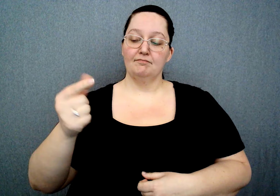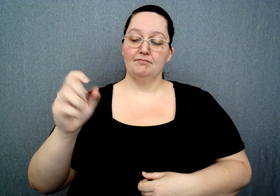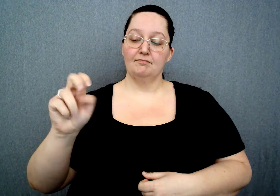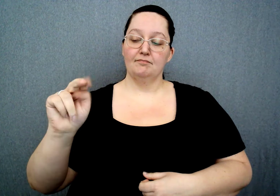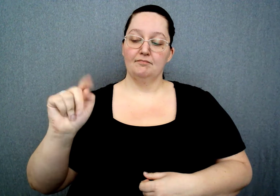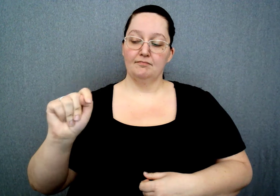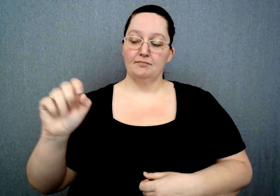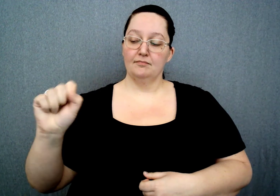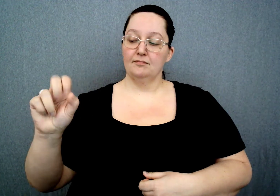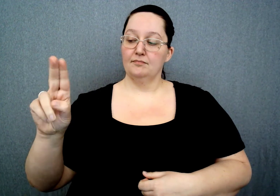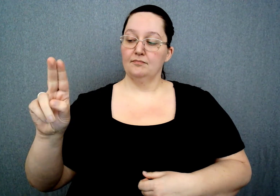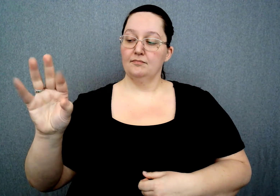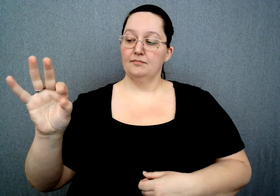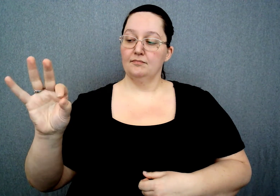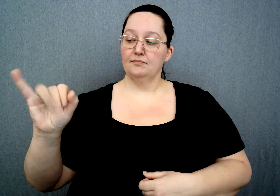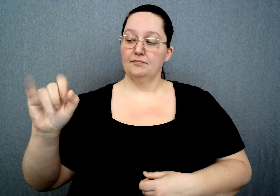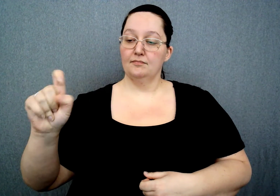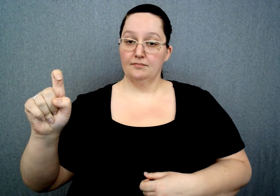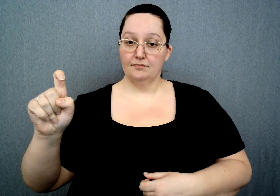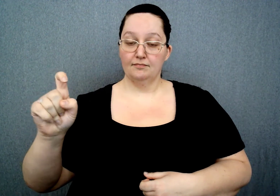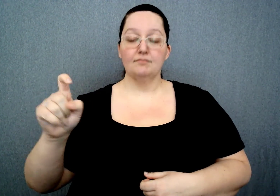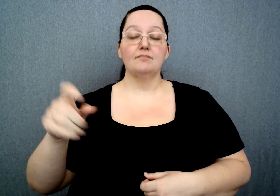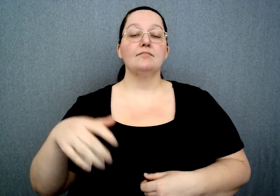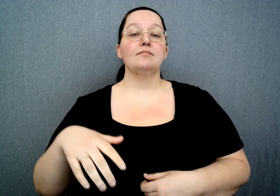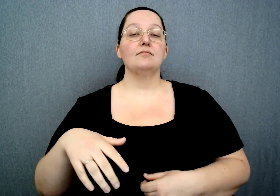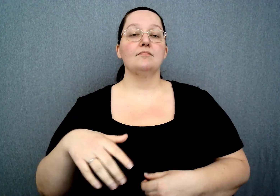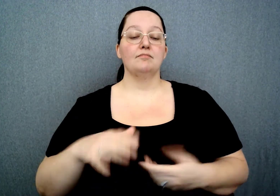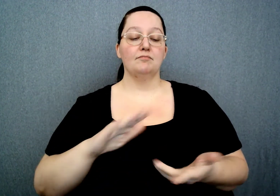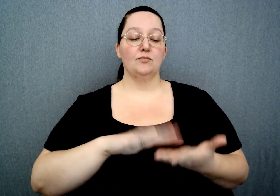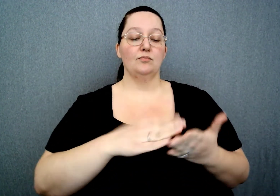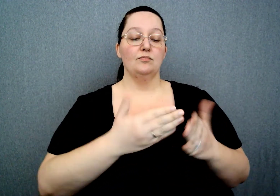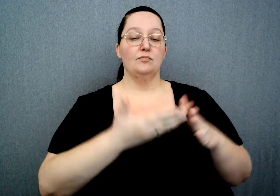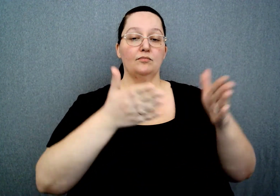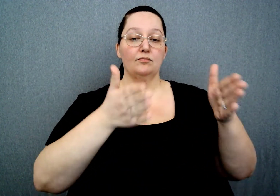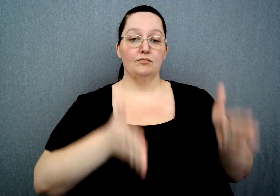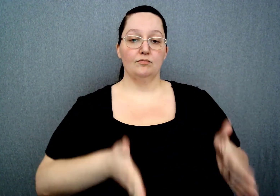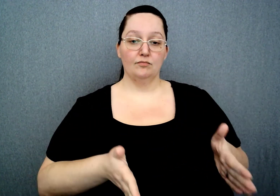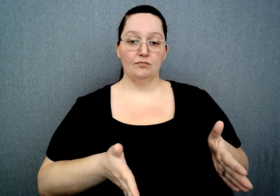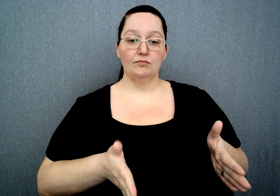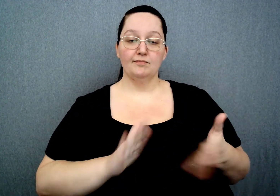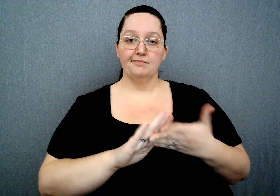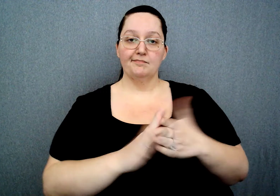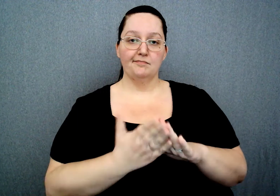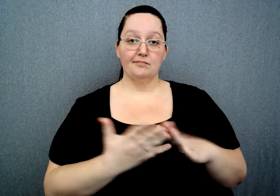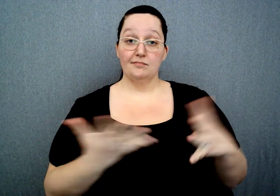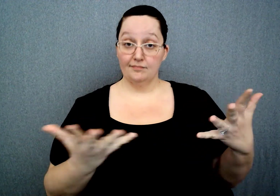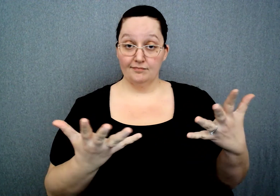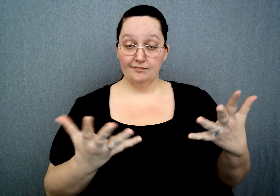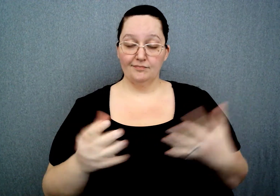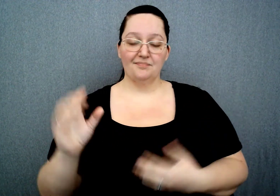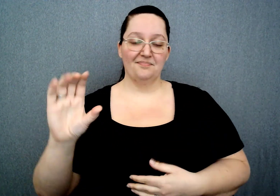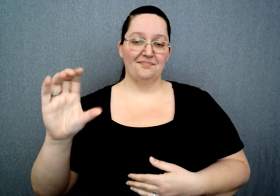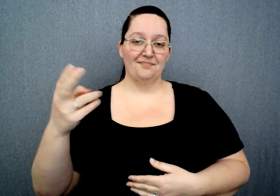You can add an agent suffix to this to change the meaning, and this becomes a chef,